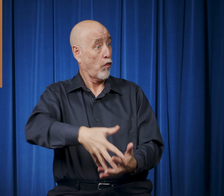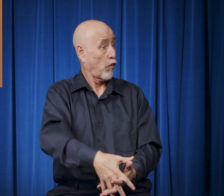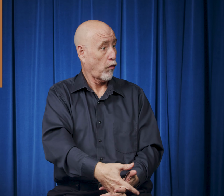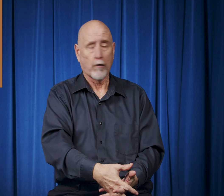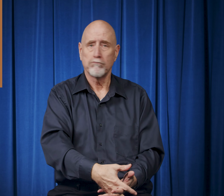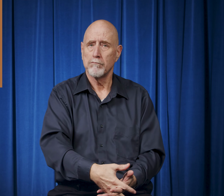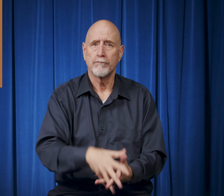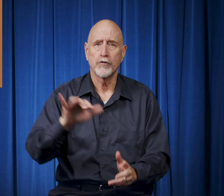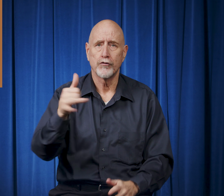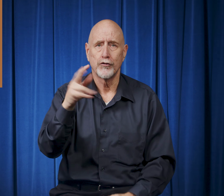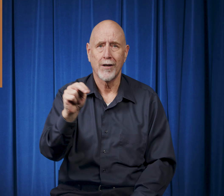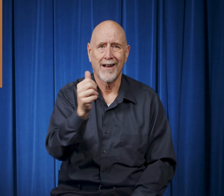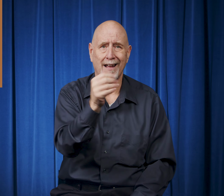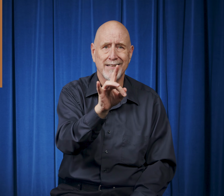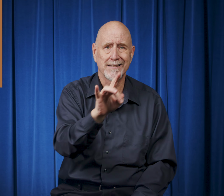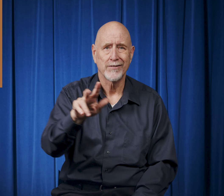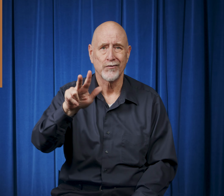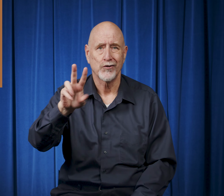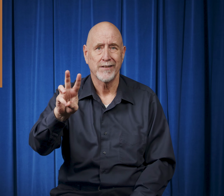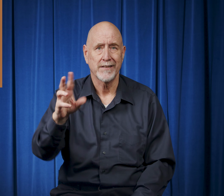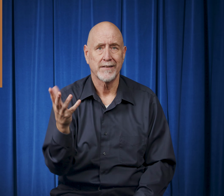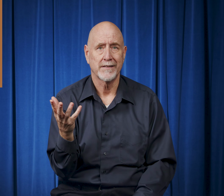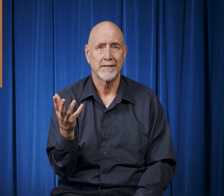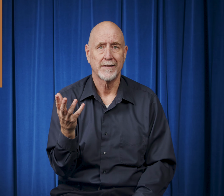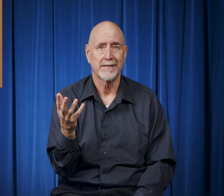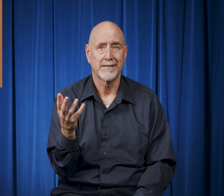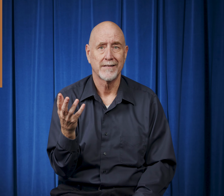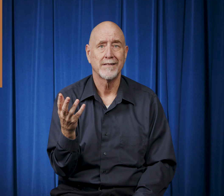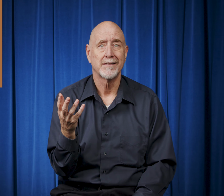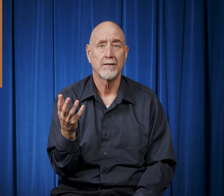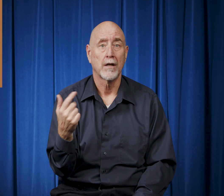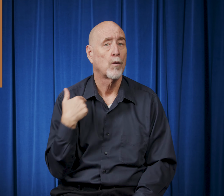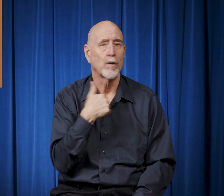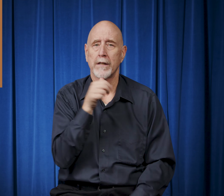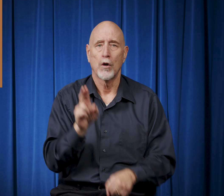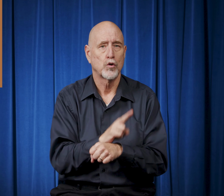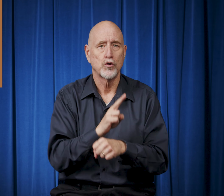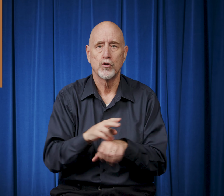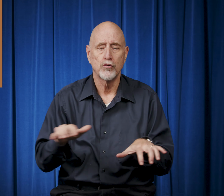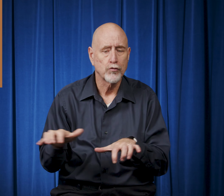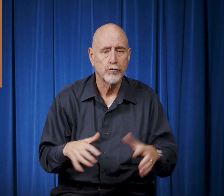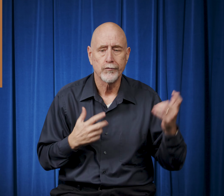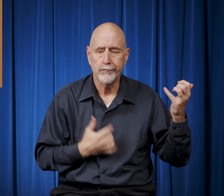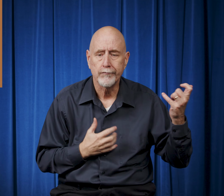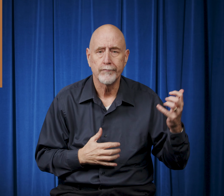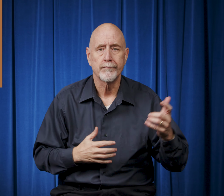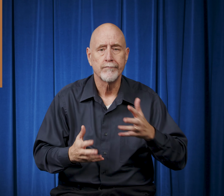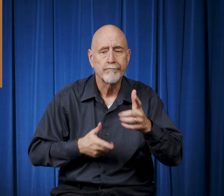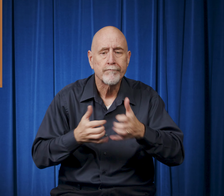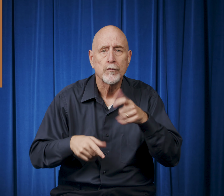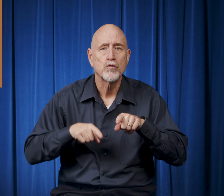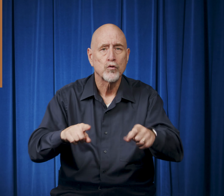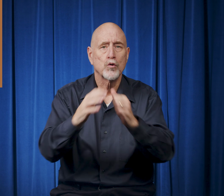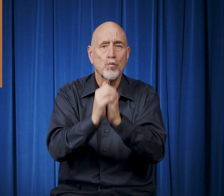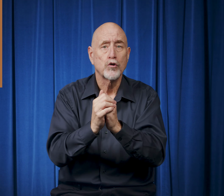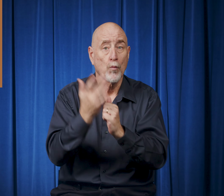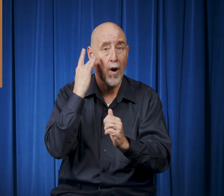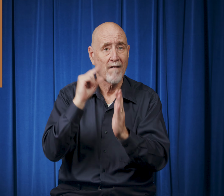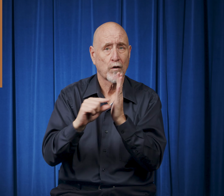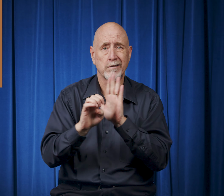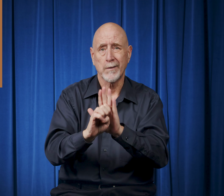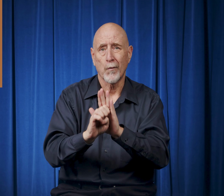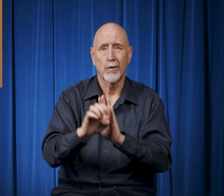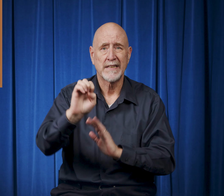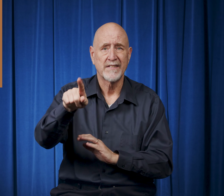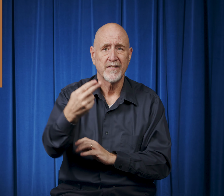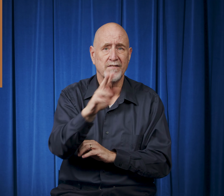John 18, verse 36. And it's why we don't use musical instruments in worship, because of passages like Ephesians